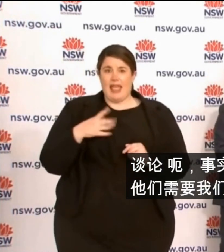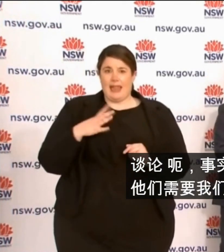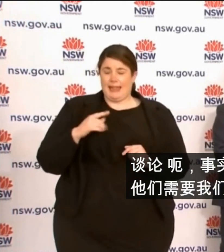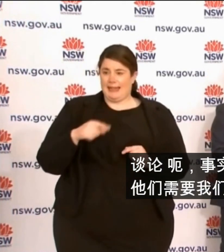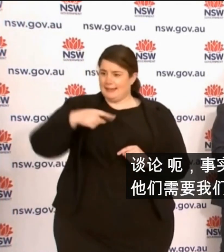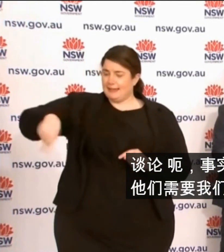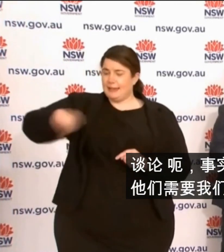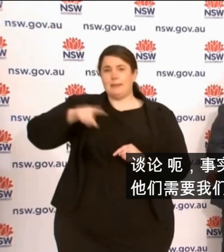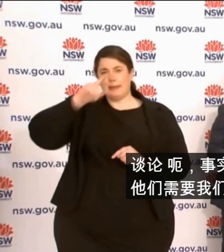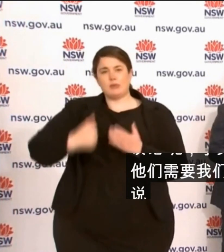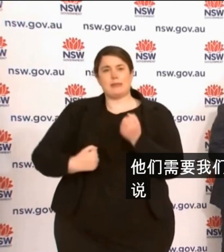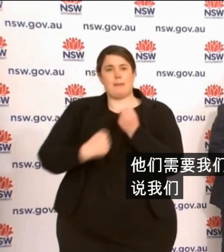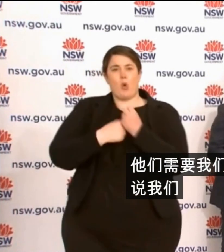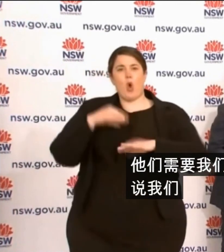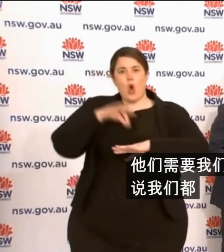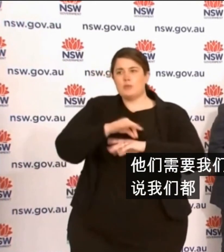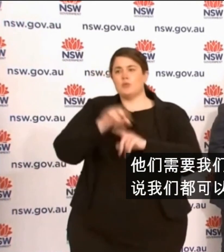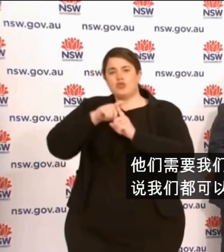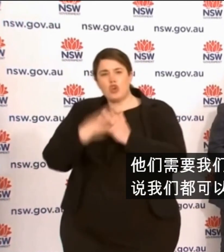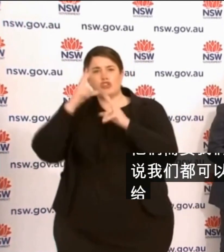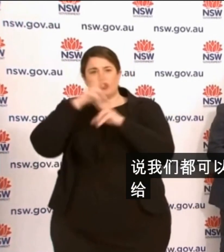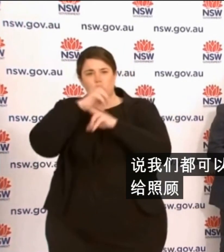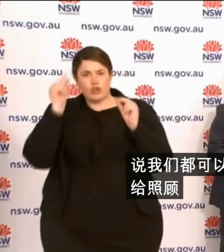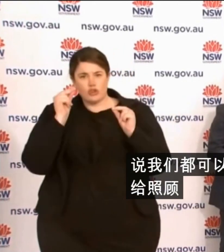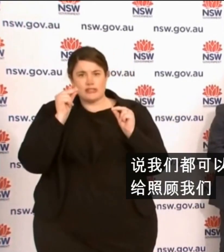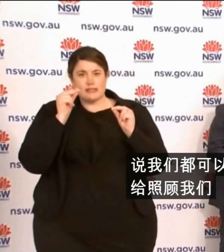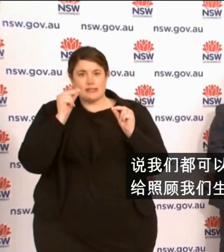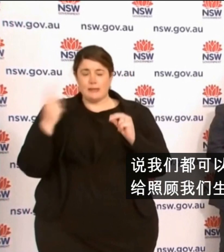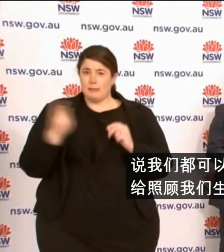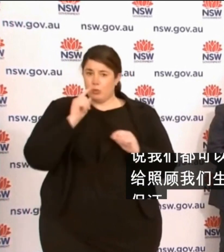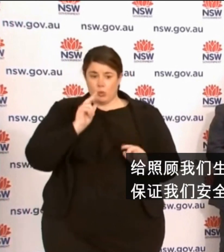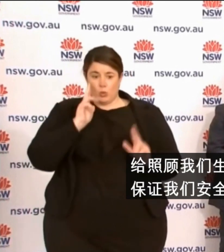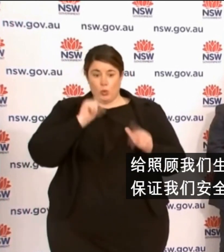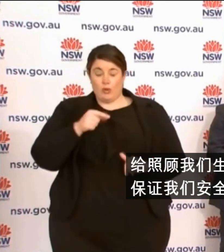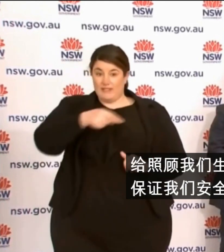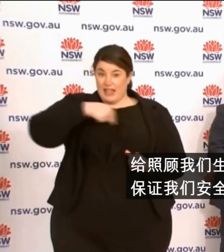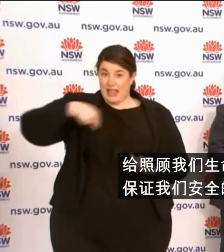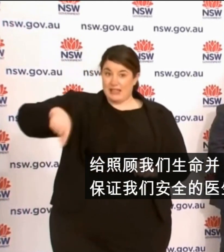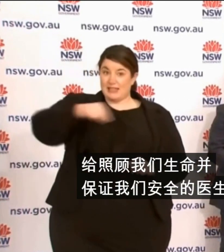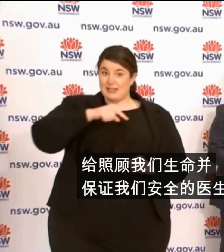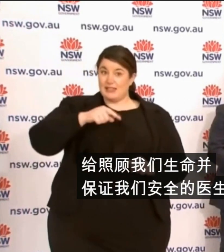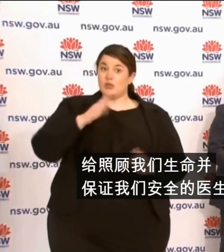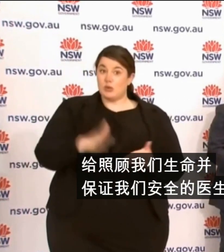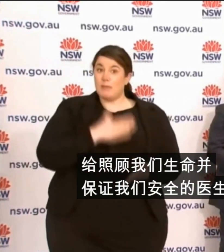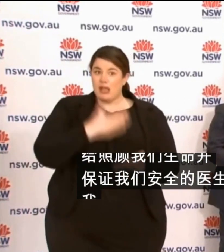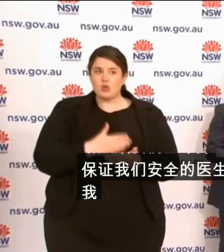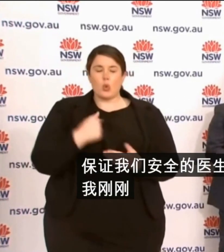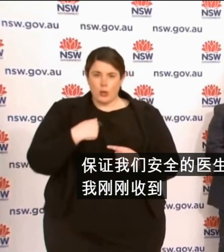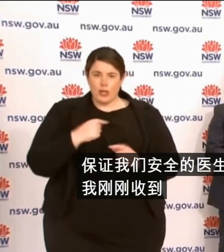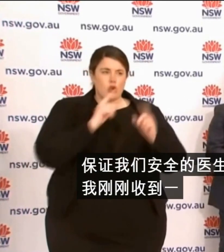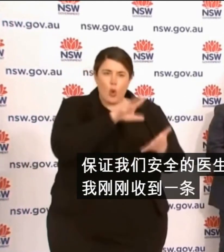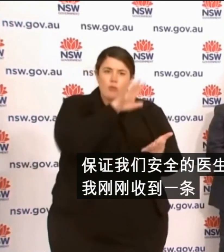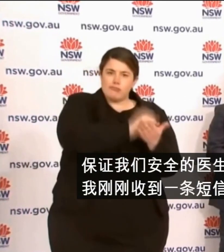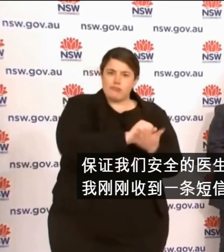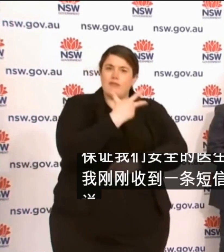help. Can I just say, the gift that we can all give our doctors and nurses who look after our lives and keep us safe is to go and get vaccinated. I've